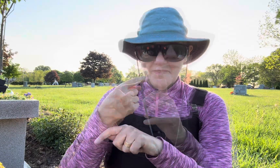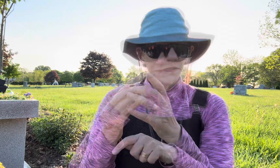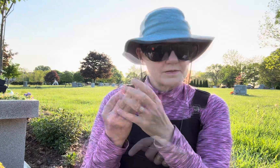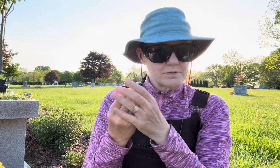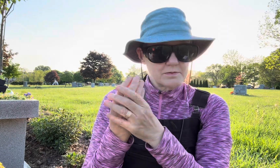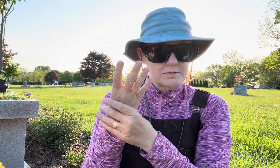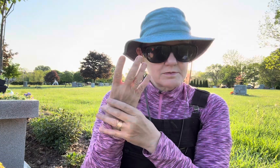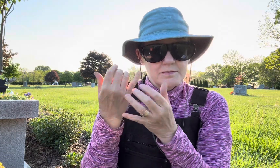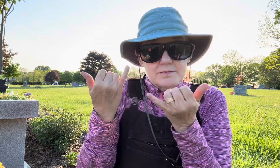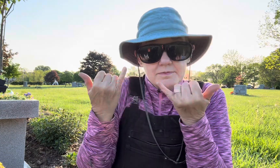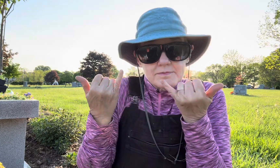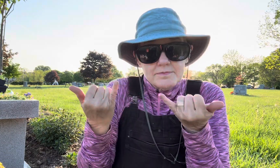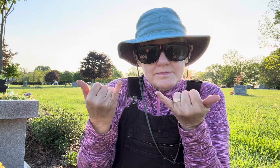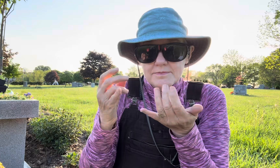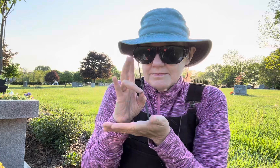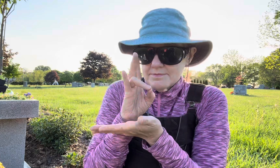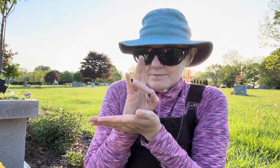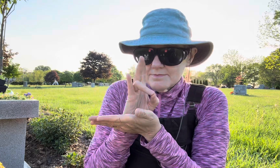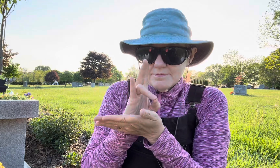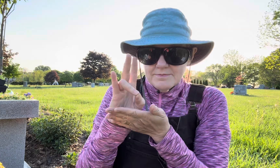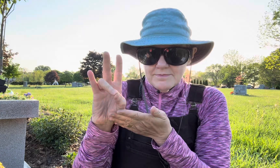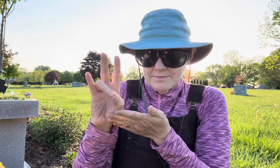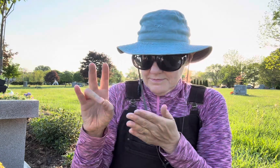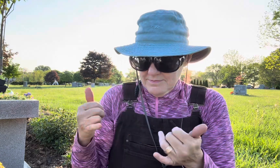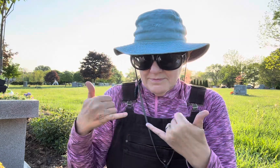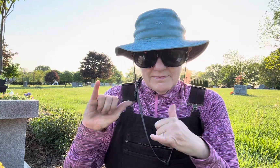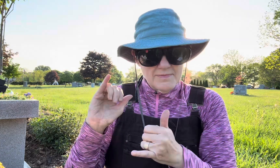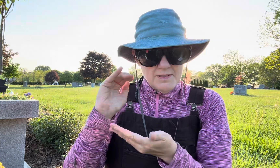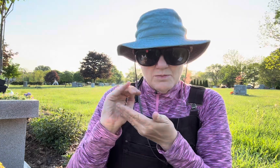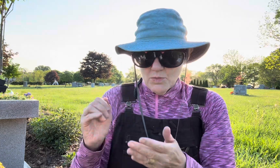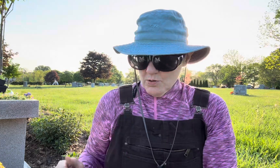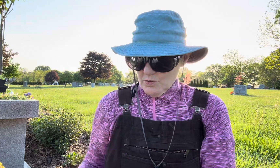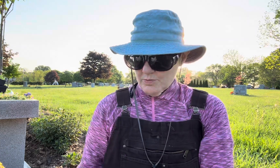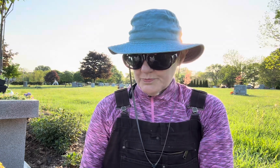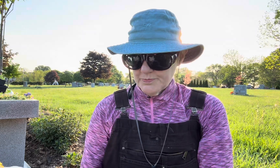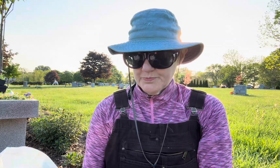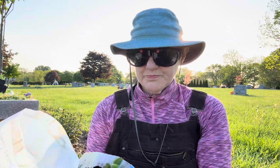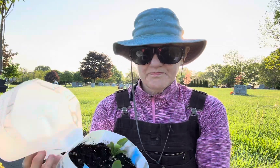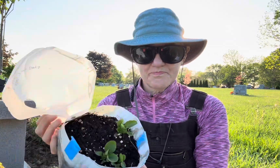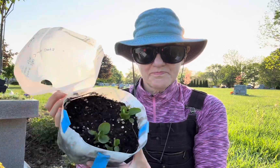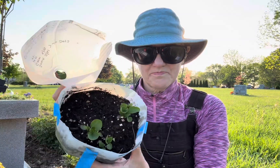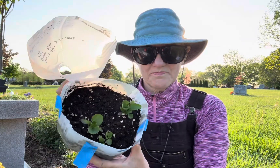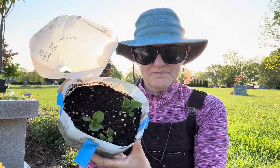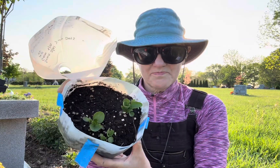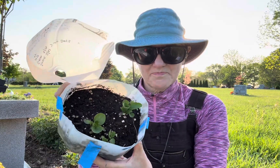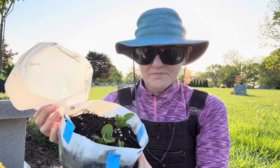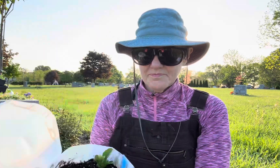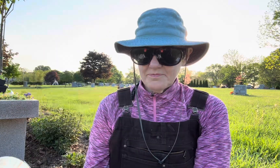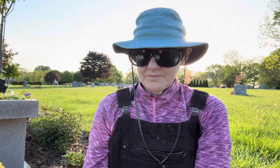20 days. And they've been growing now for seven weeks, and they're still small.